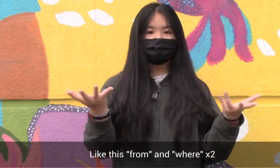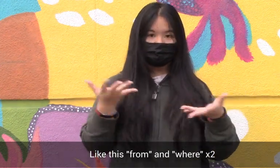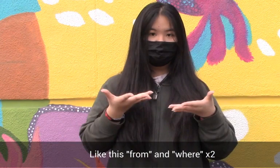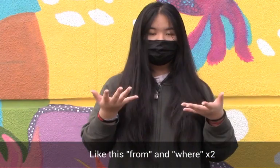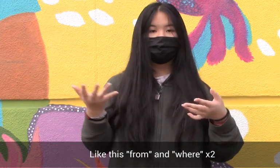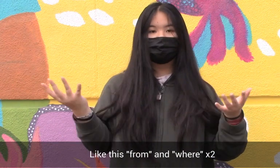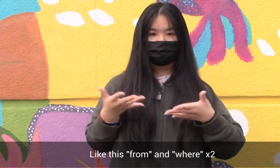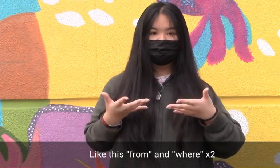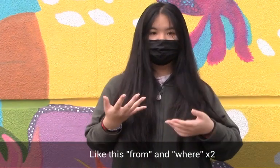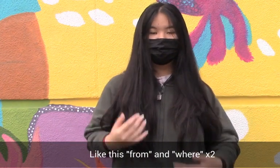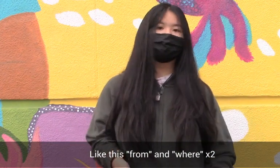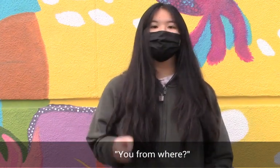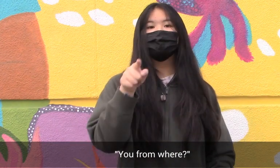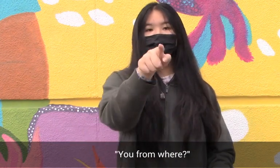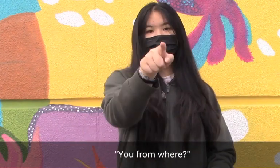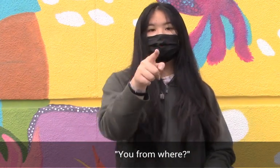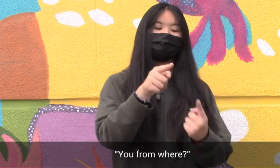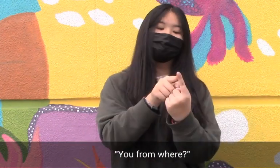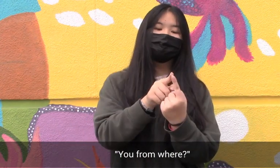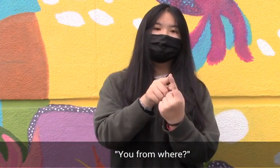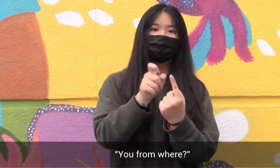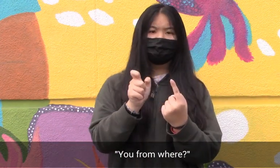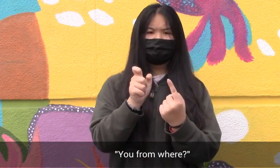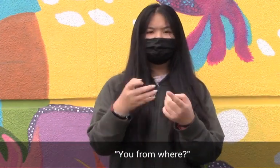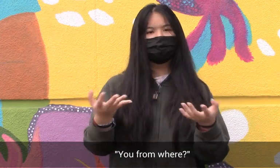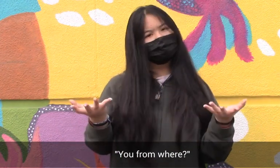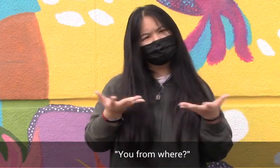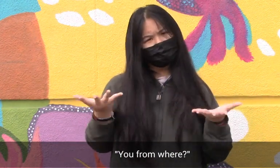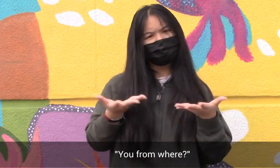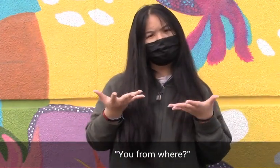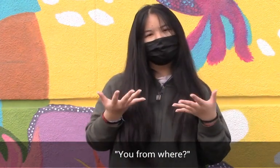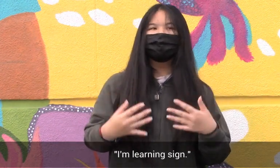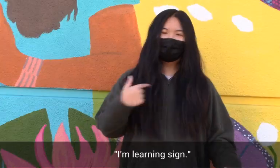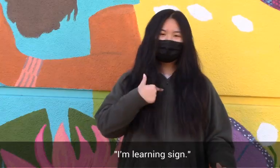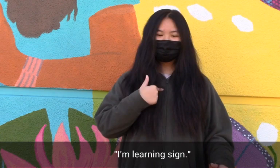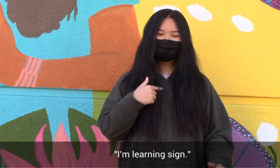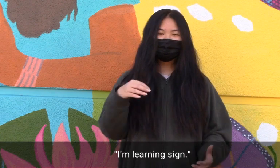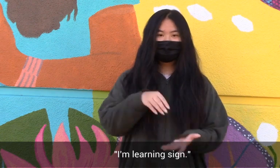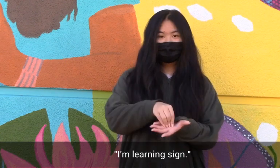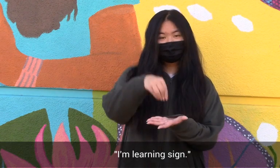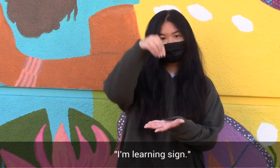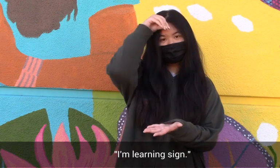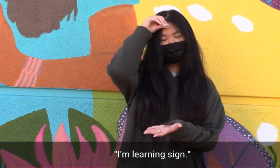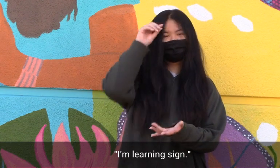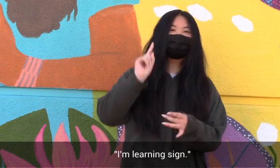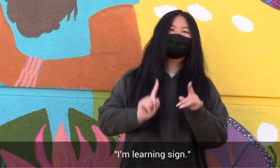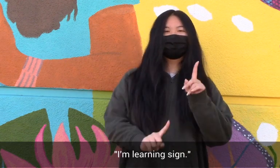where. So it goes you from where? I'm learning